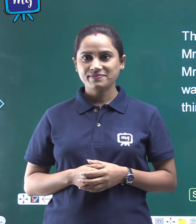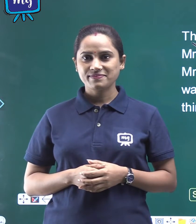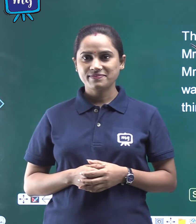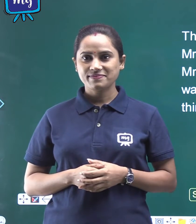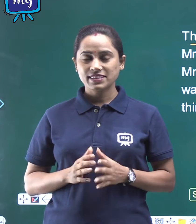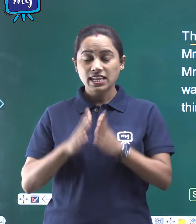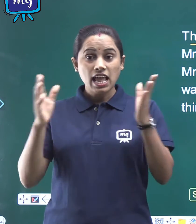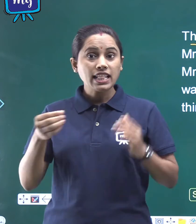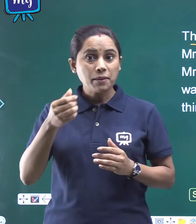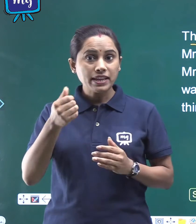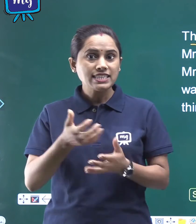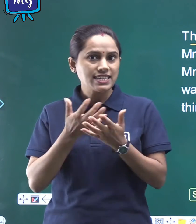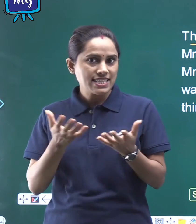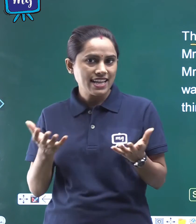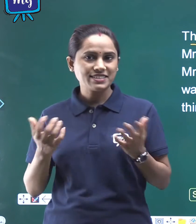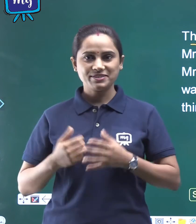The precious things